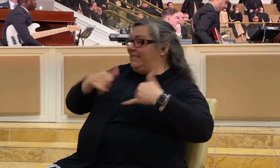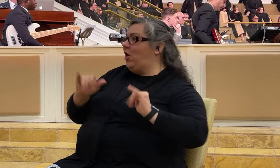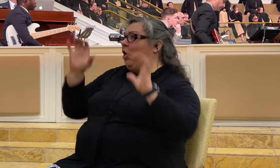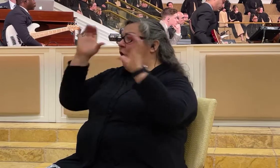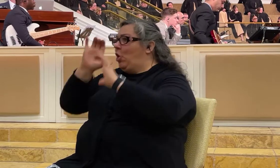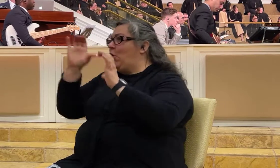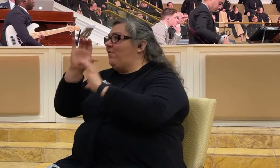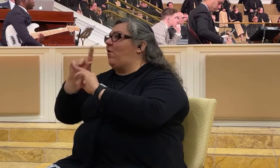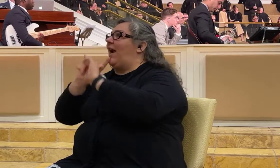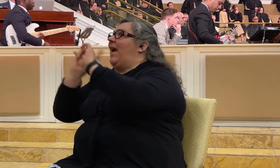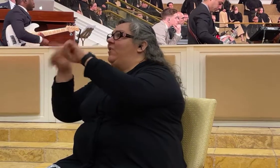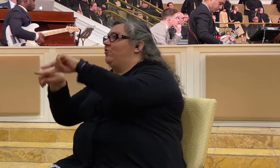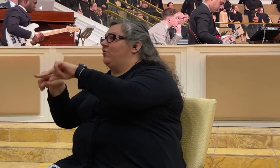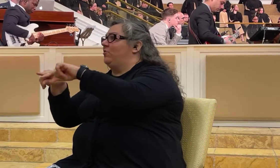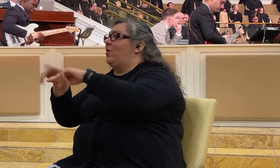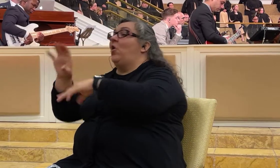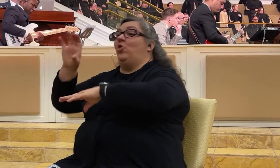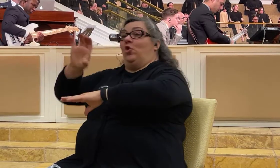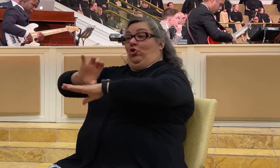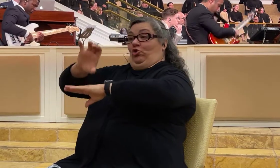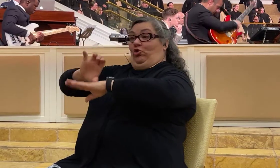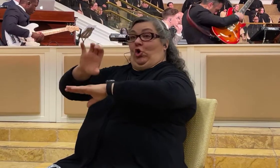church, ultimately,